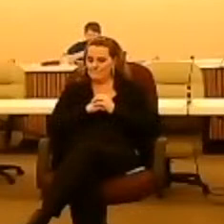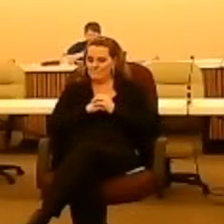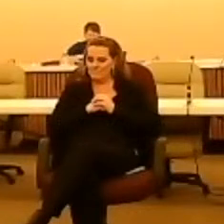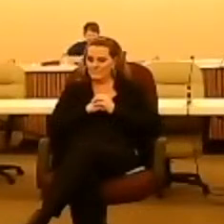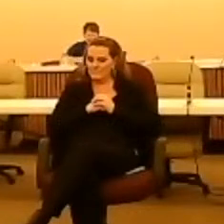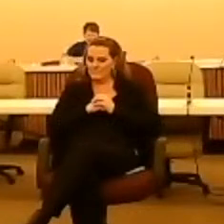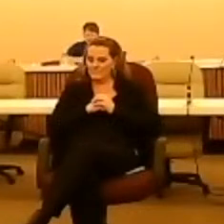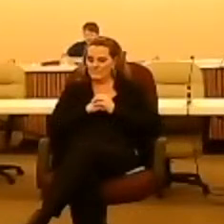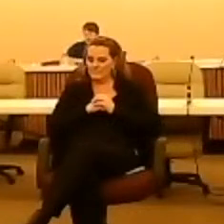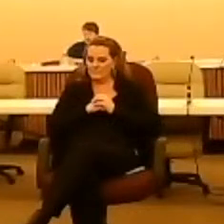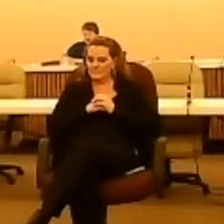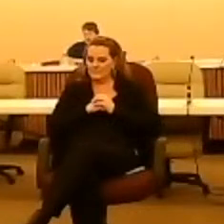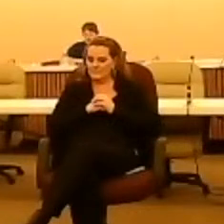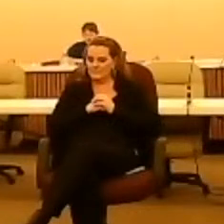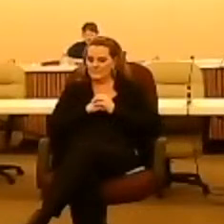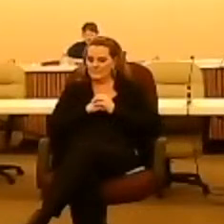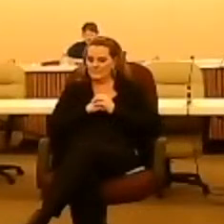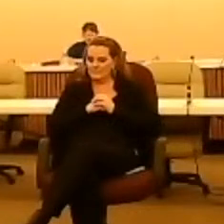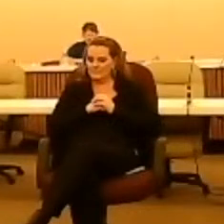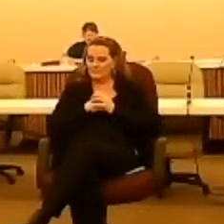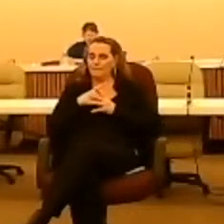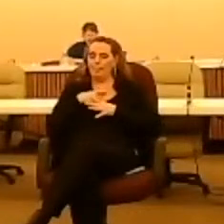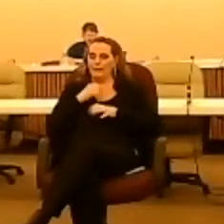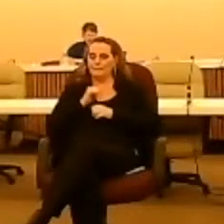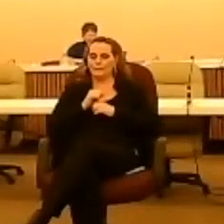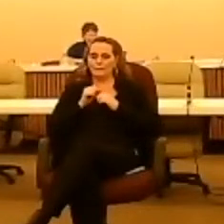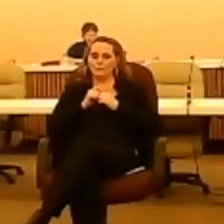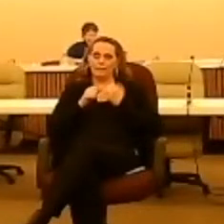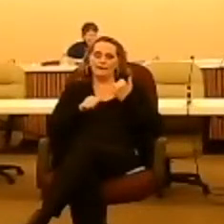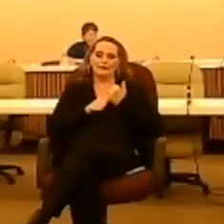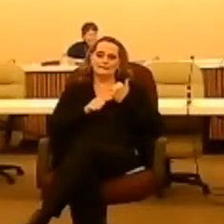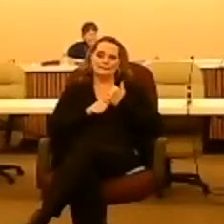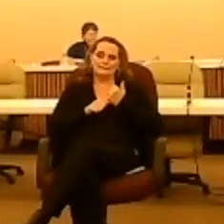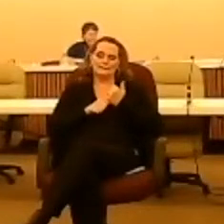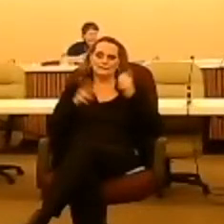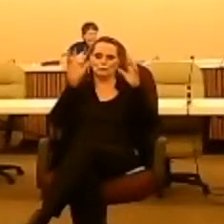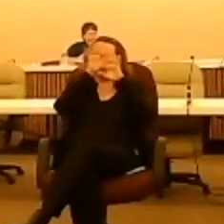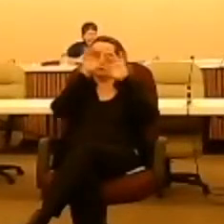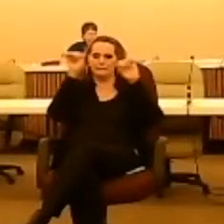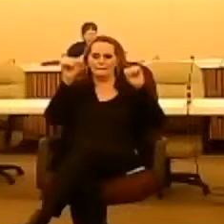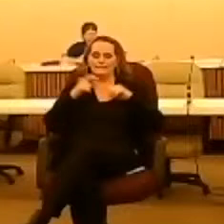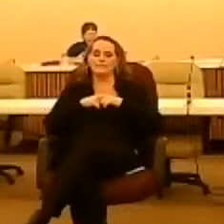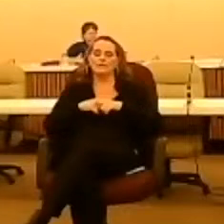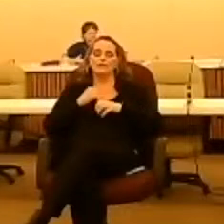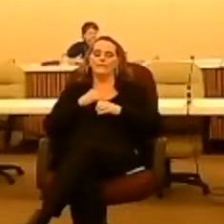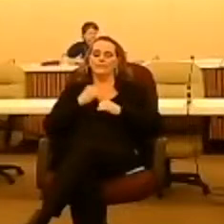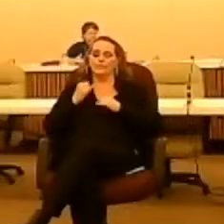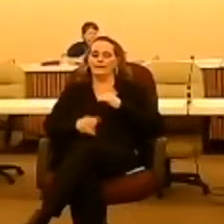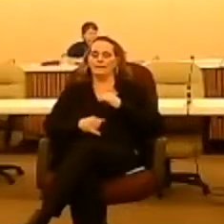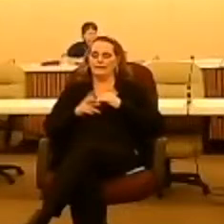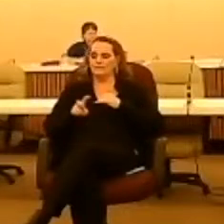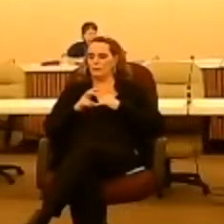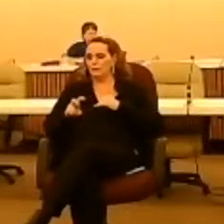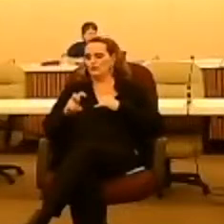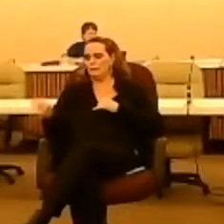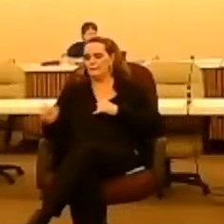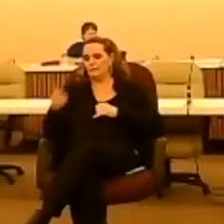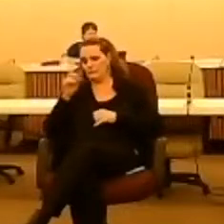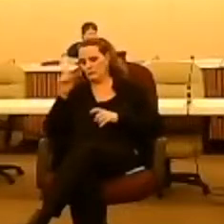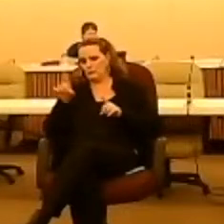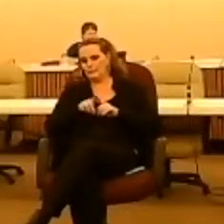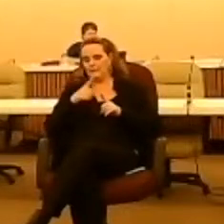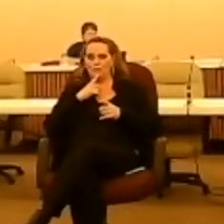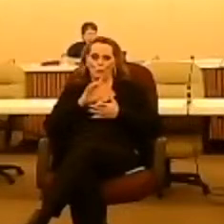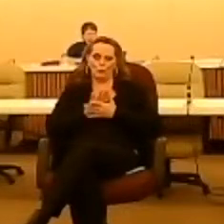the Assistant Superintendent Andrew Whitmore to finalize the transfer agreements and stuff for the